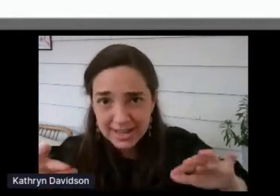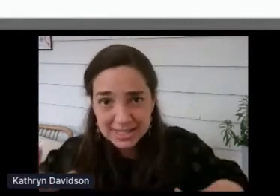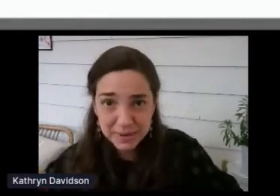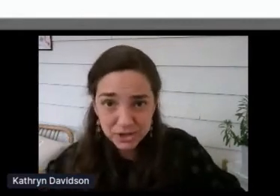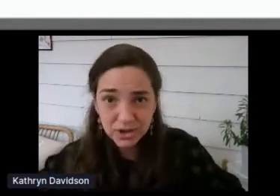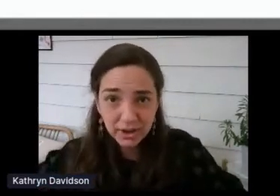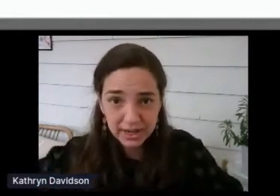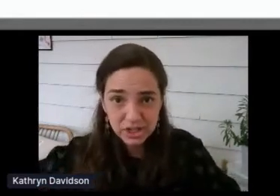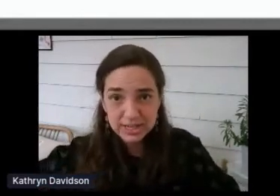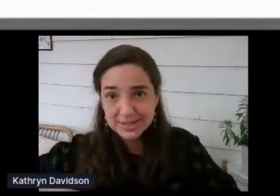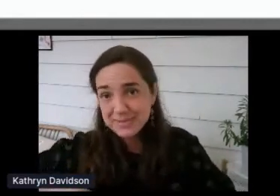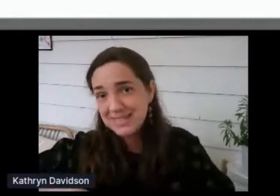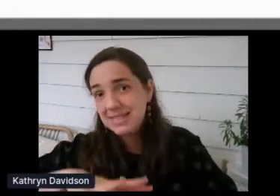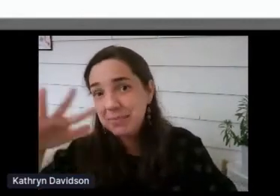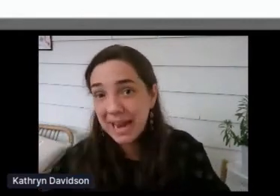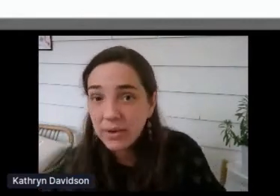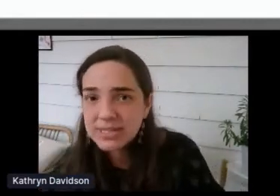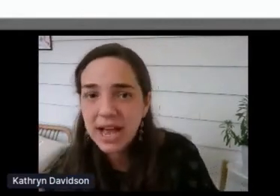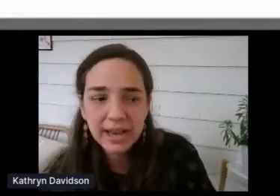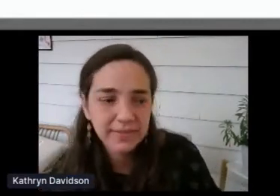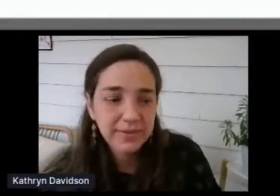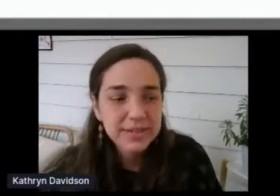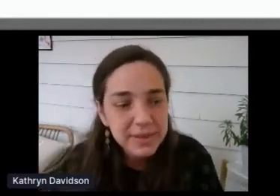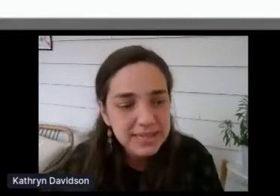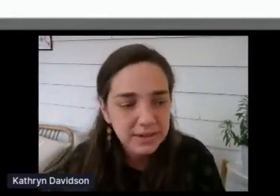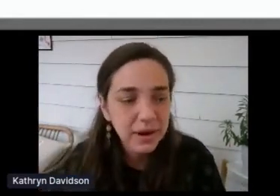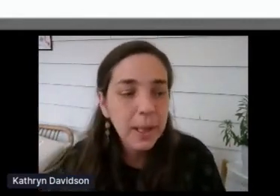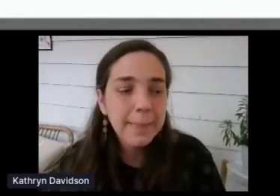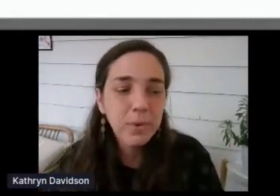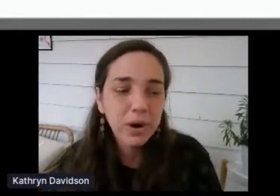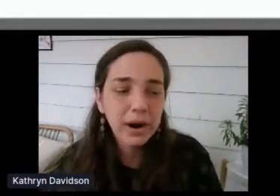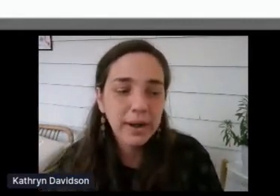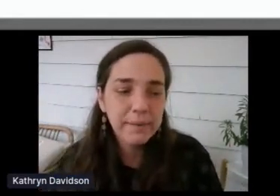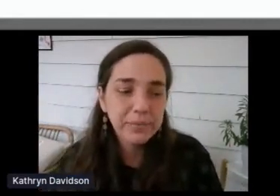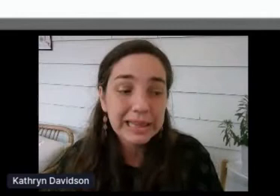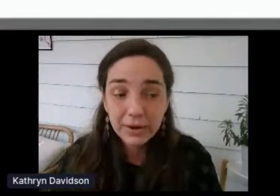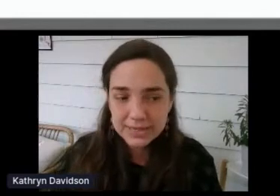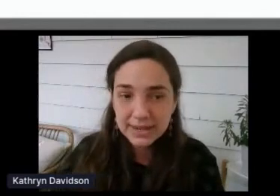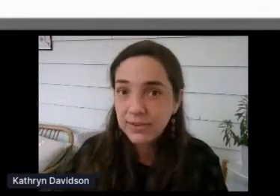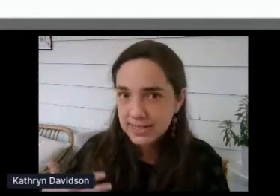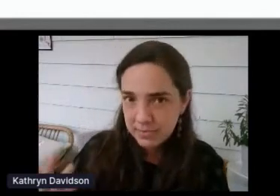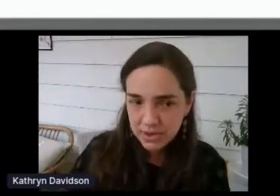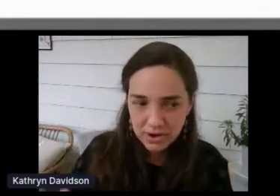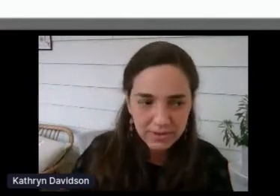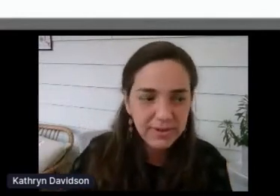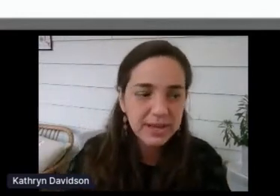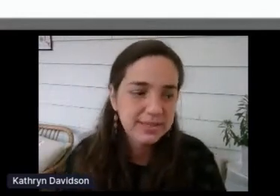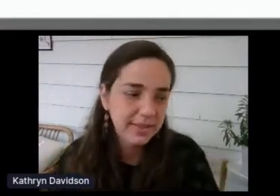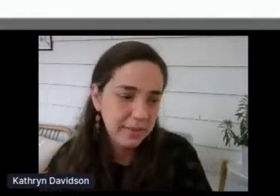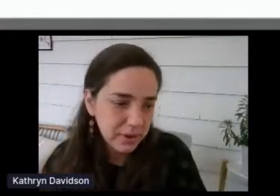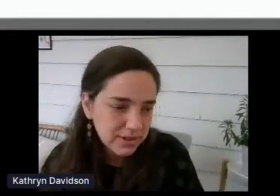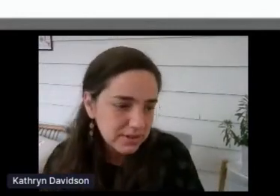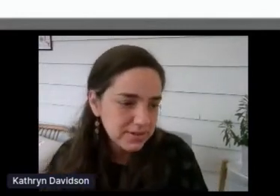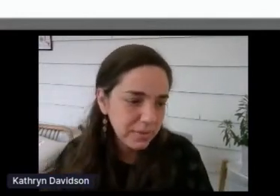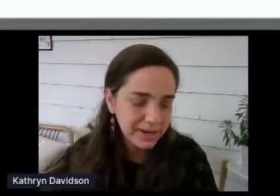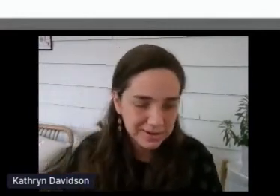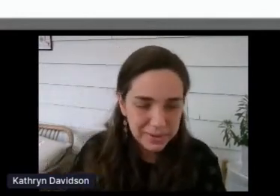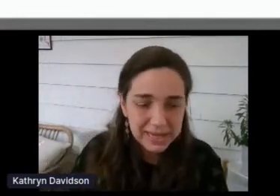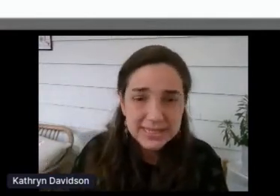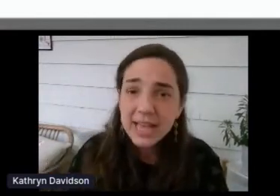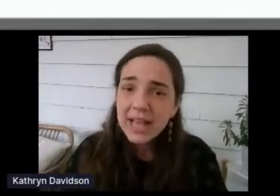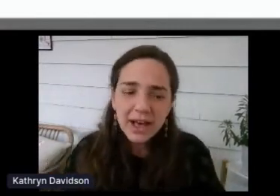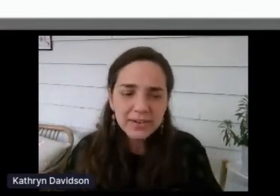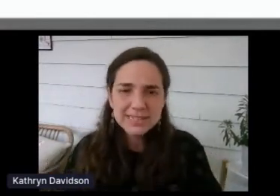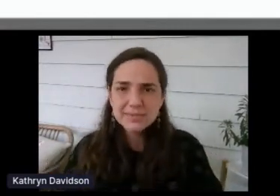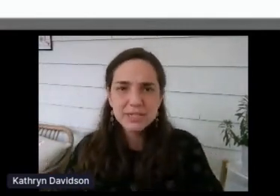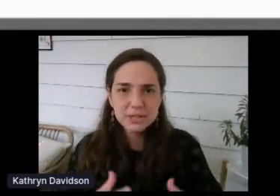on spatial cognition in some sense that's a bit outside of language. Some of these are more linguistic, for example, the honorifics and impersonals and White